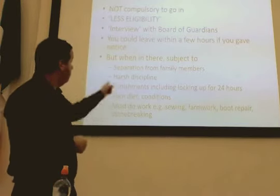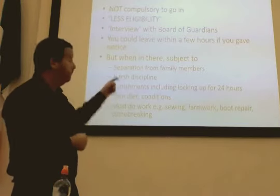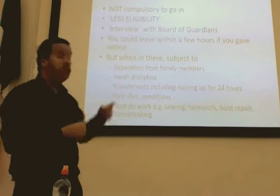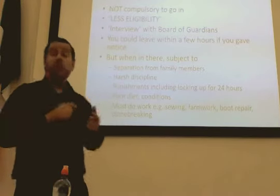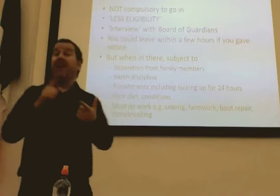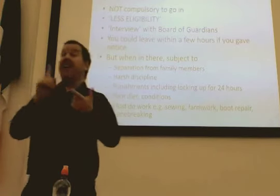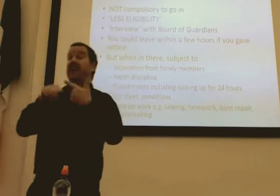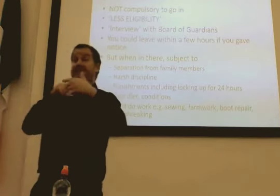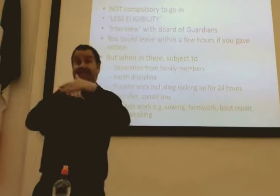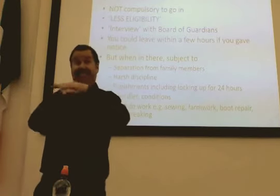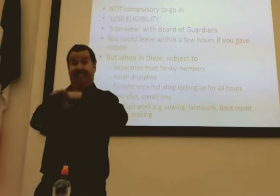awful.